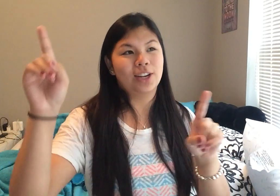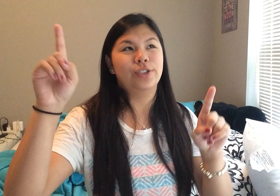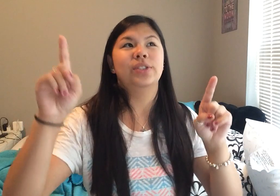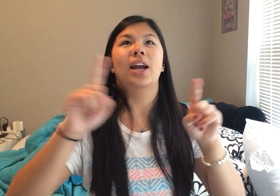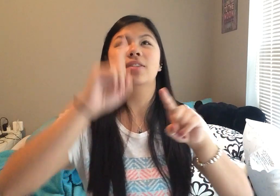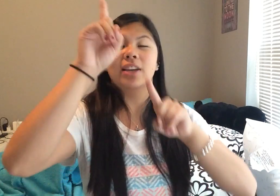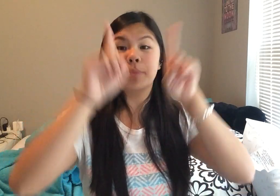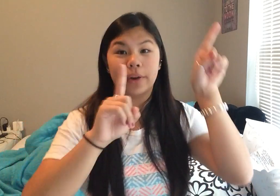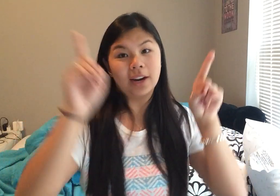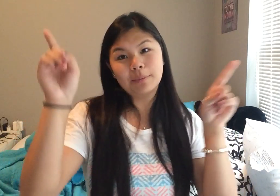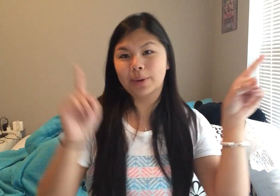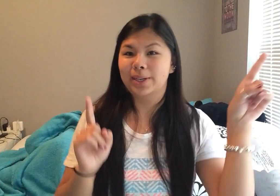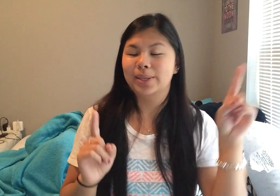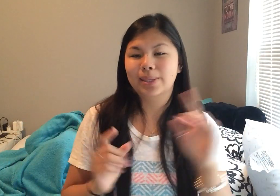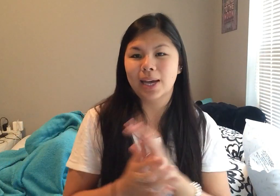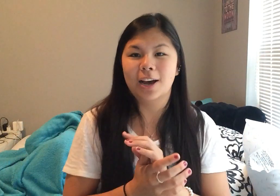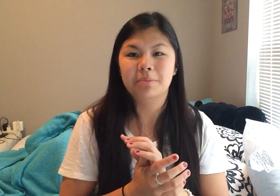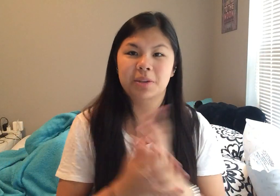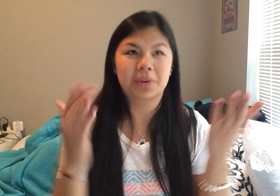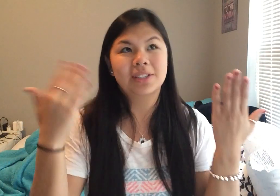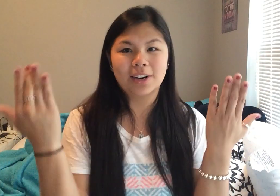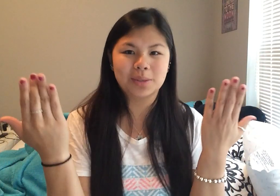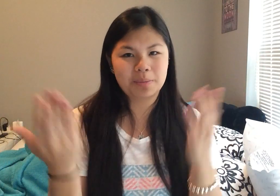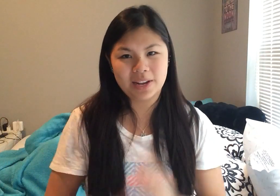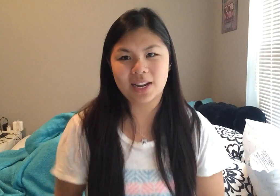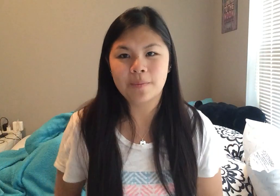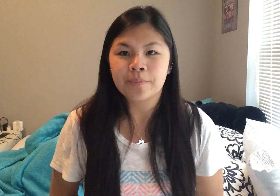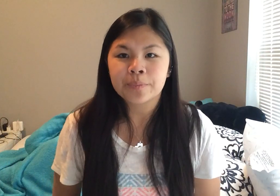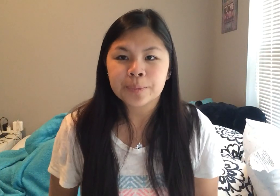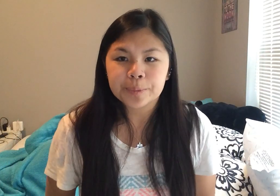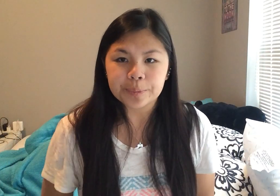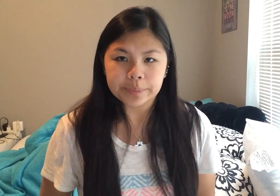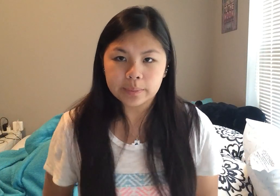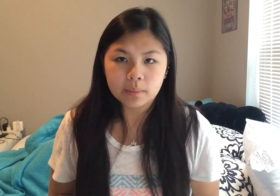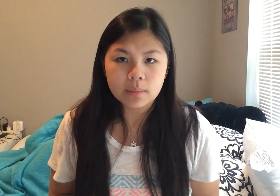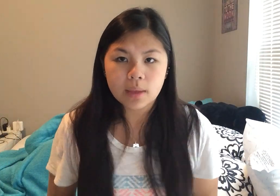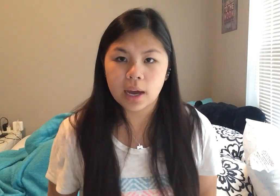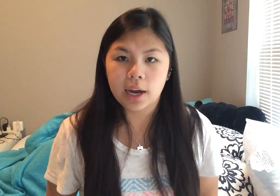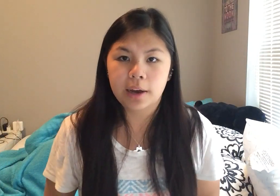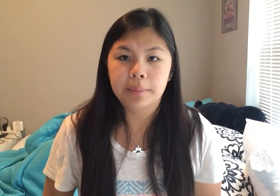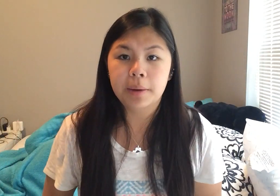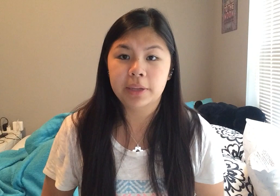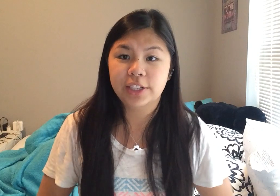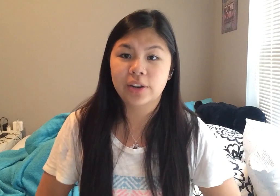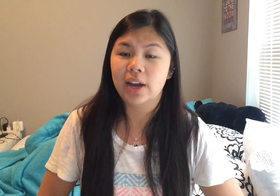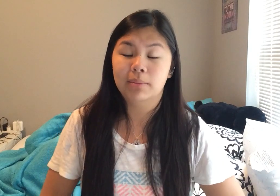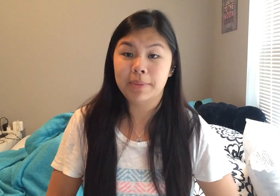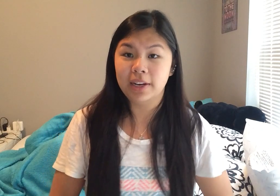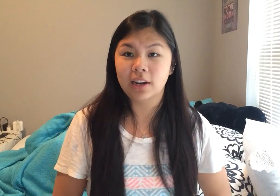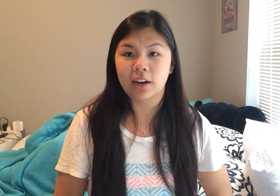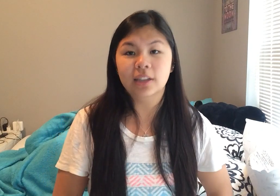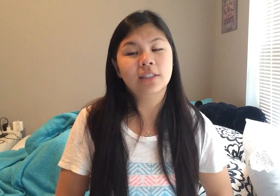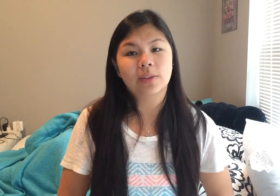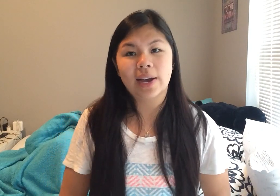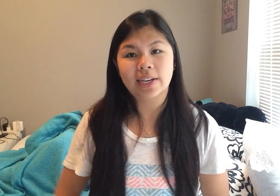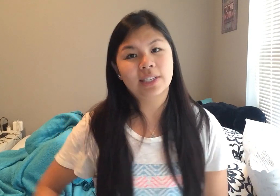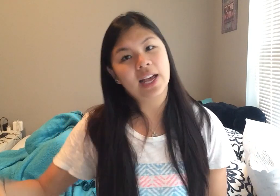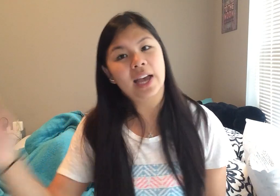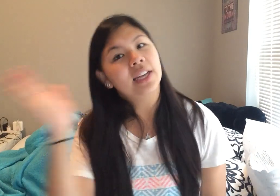and stars you just kind of like point upwards, like where stars would be. Place your head on my beating heart. So I signed